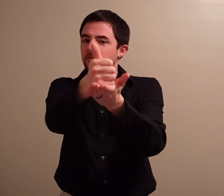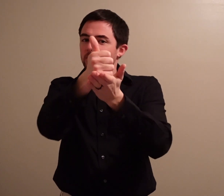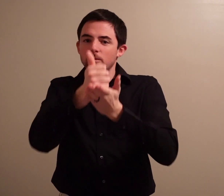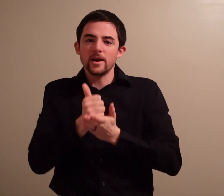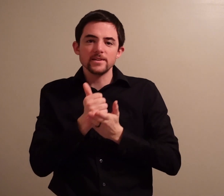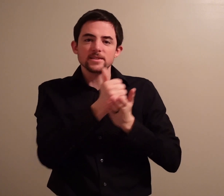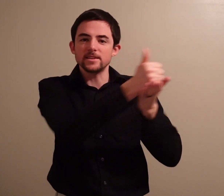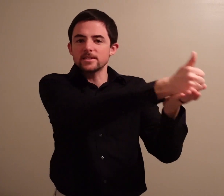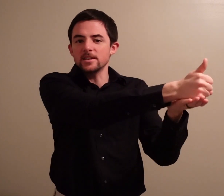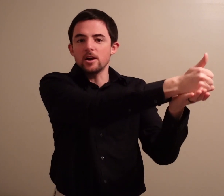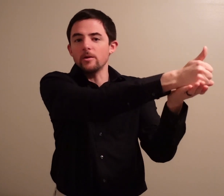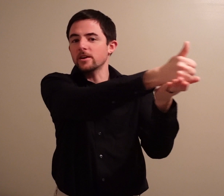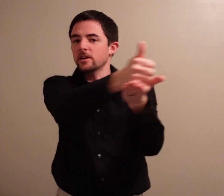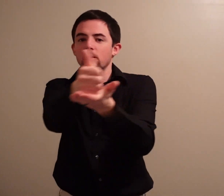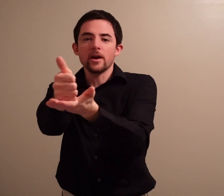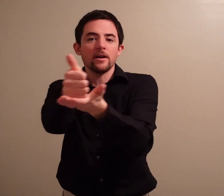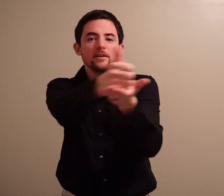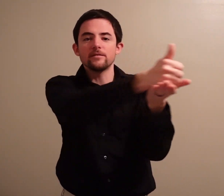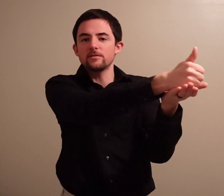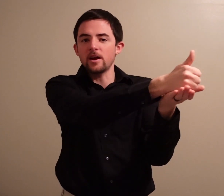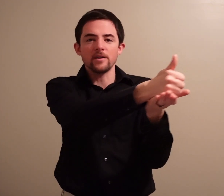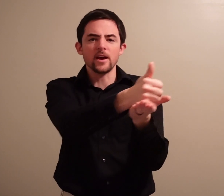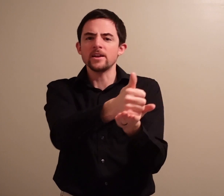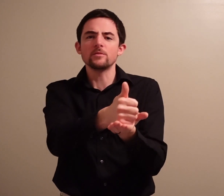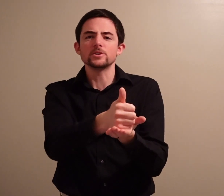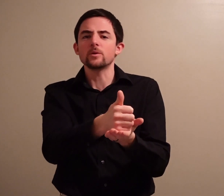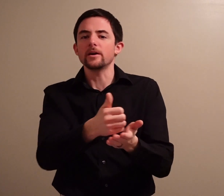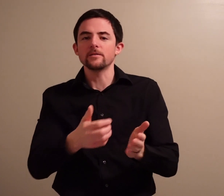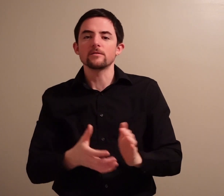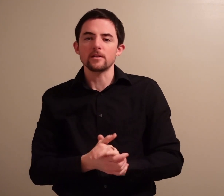different ways this can go. It can go any which way, really.